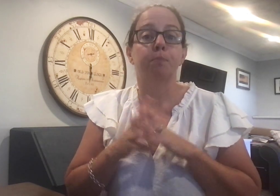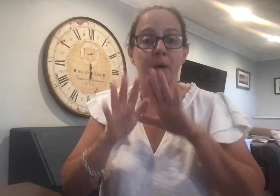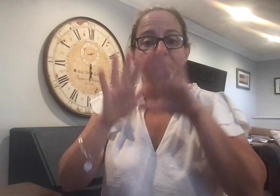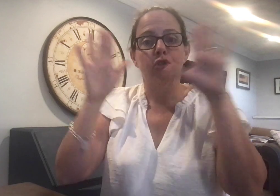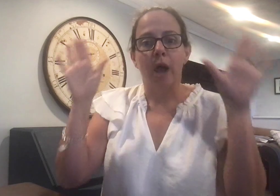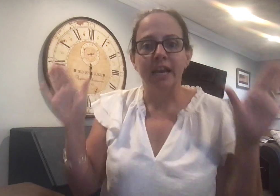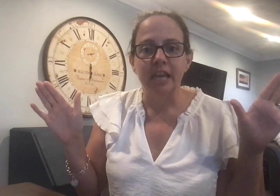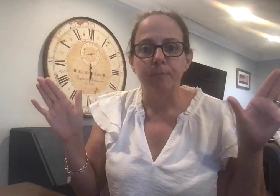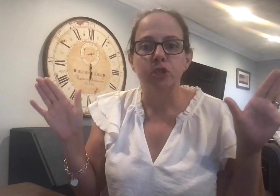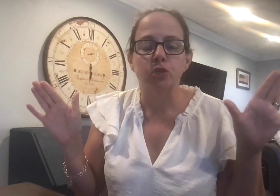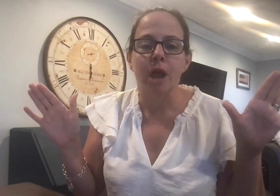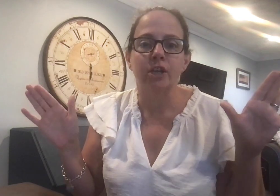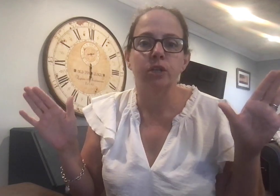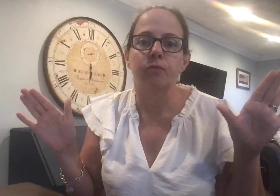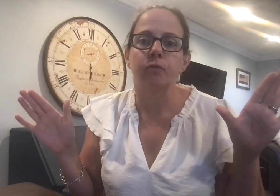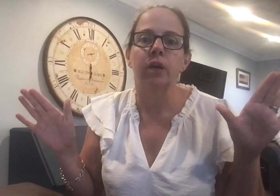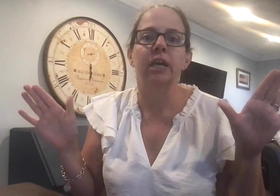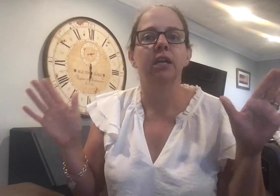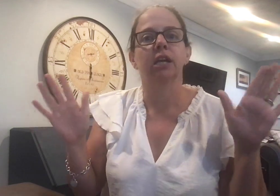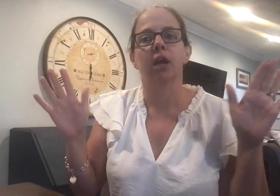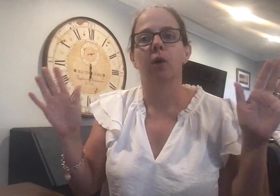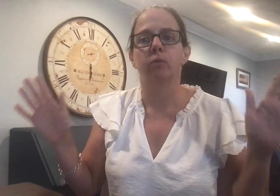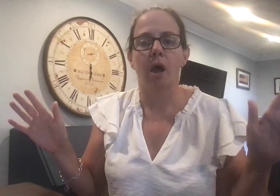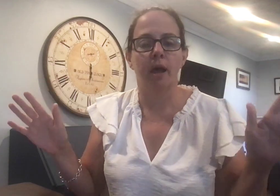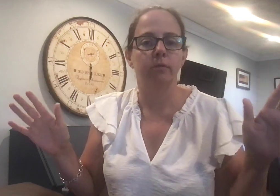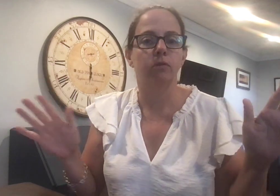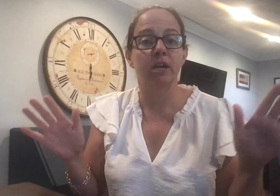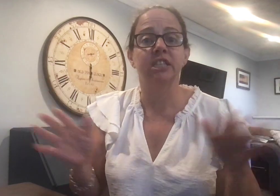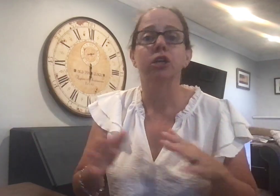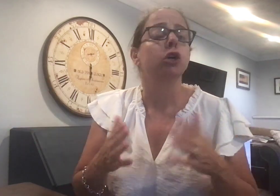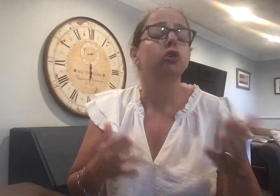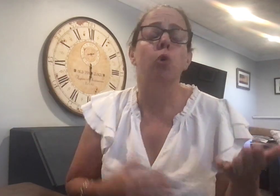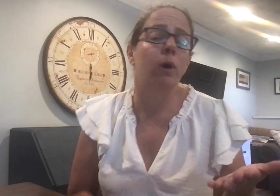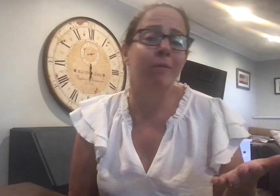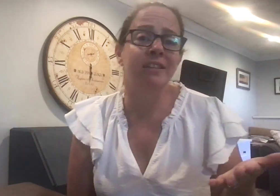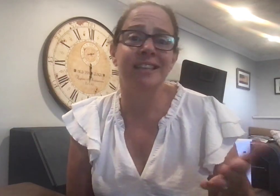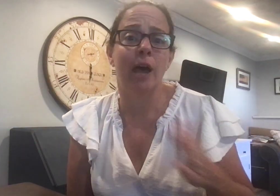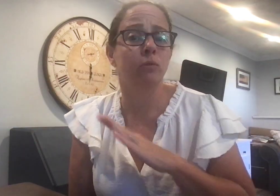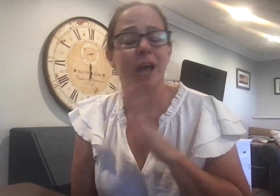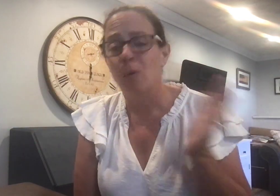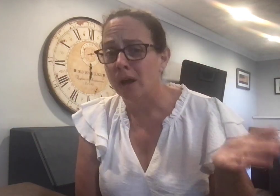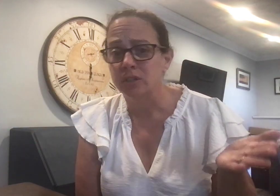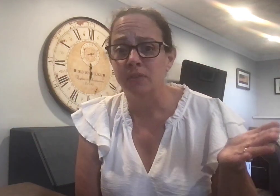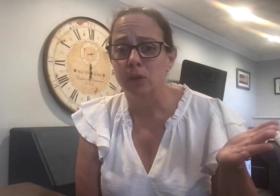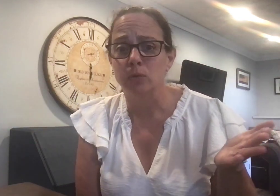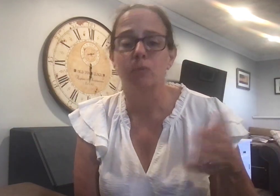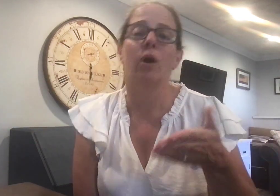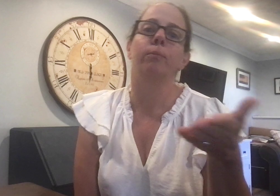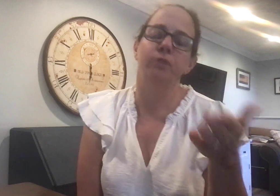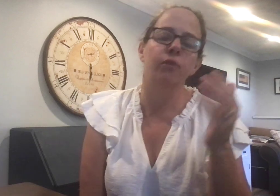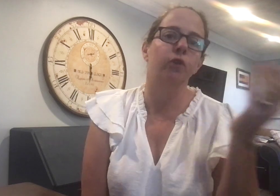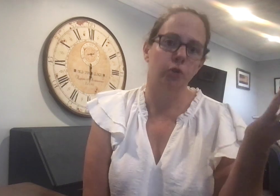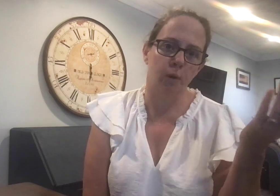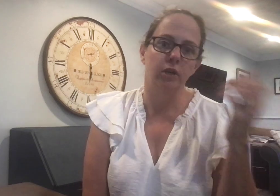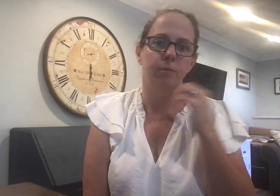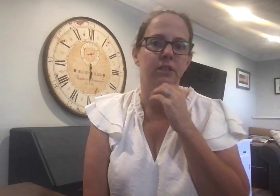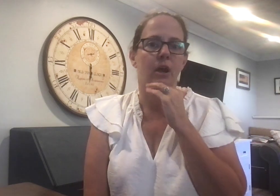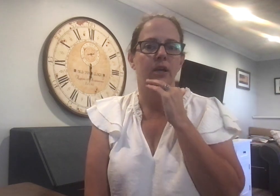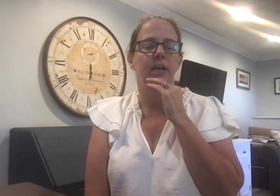But try to keep it distraction free, not crazy. Don't worry about sound. I watched the videos. Well, your first one, you'll be talking in